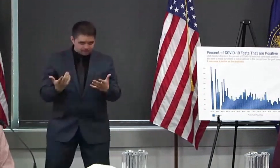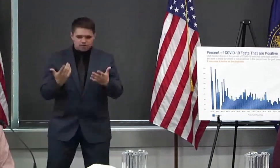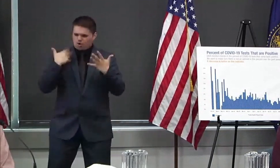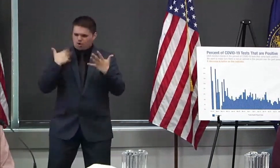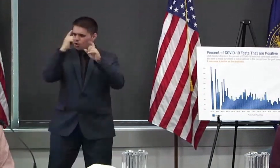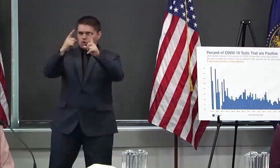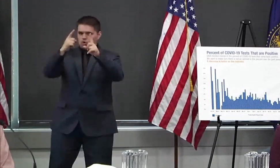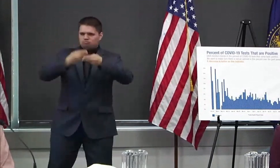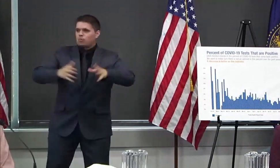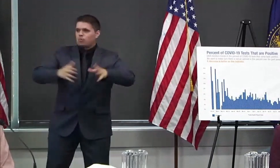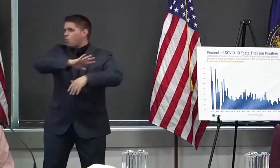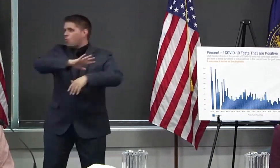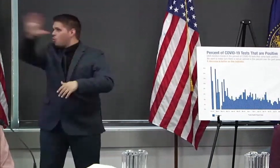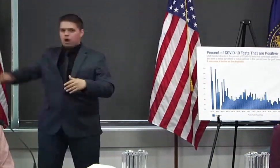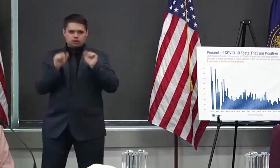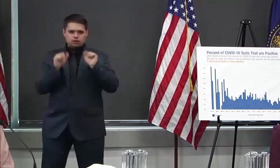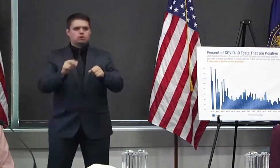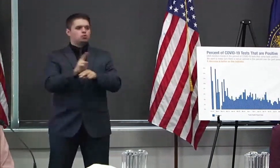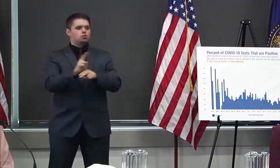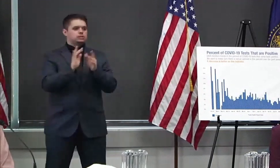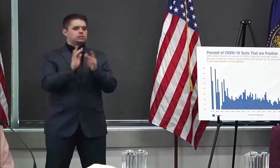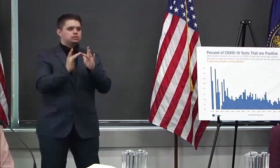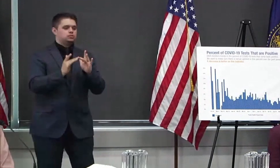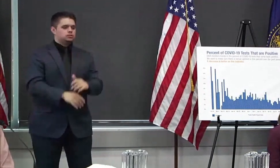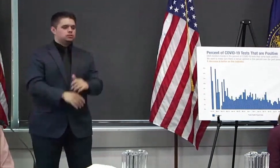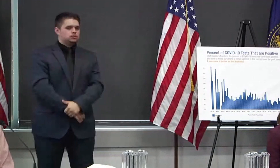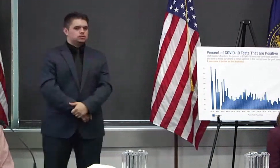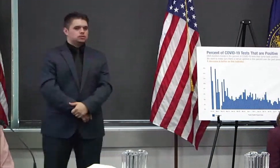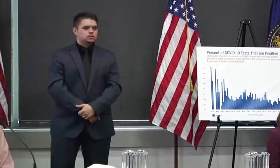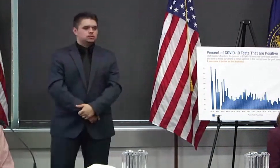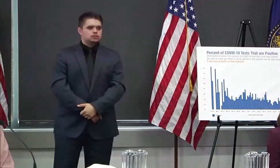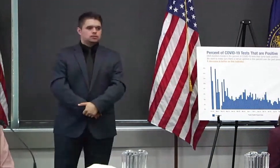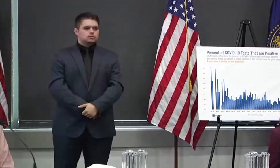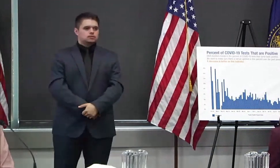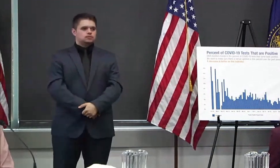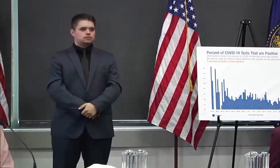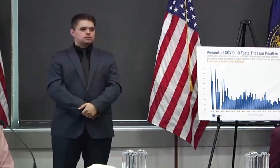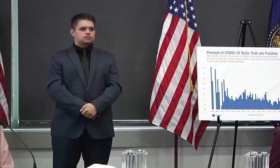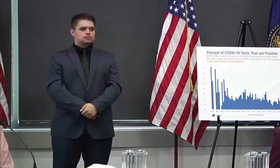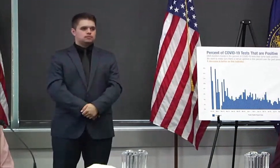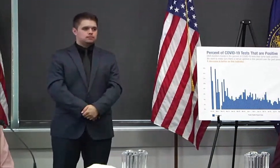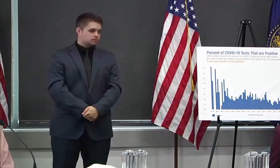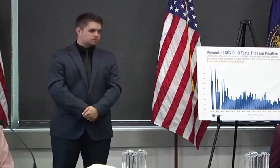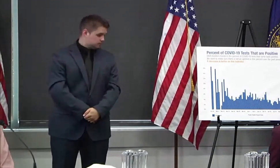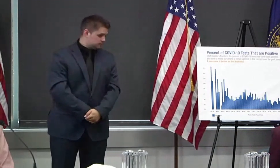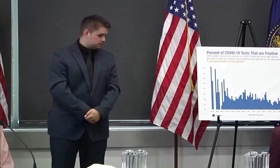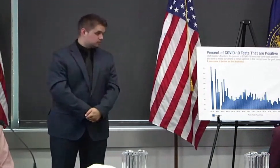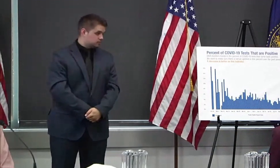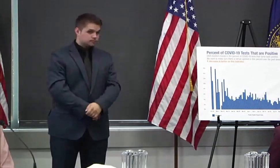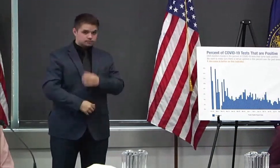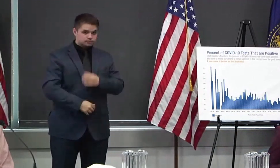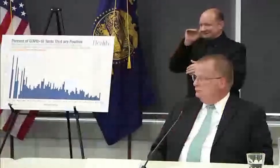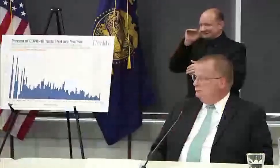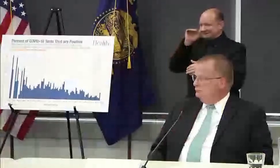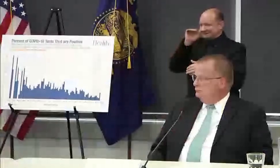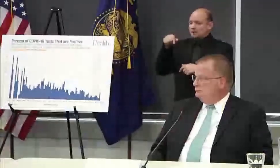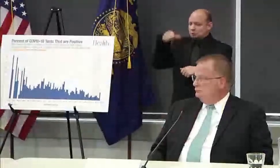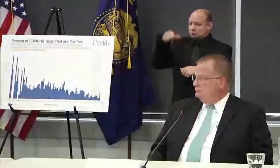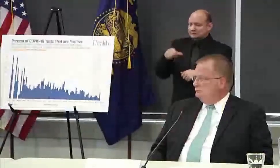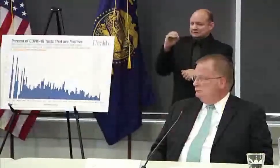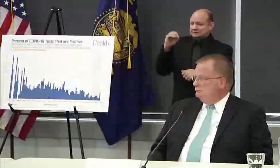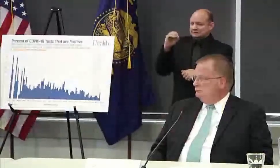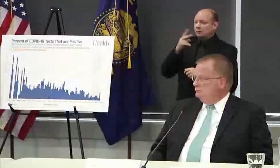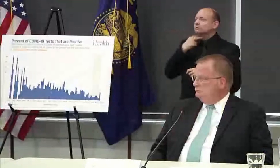Thanks, Nick. Just a quick reminder to folks, please press 0 to enter the question queue. Looks like a few more people are being